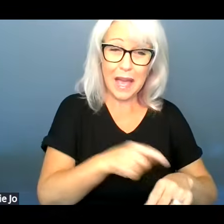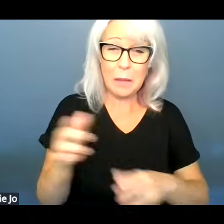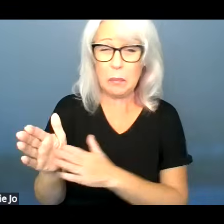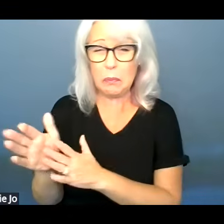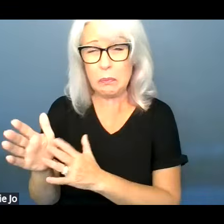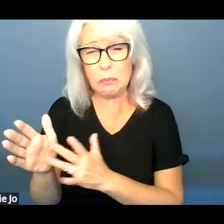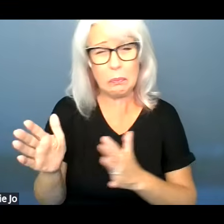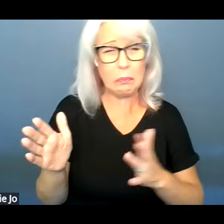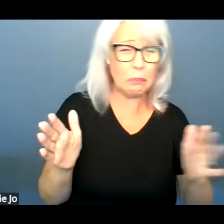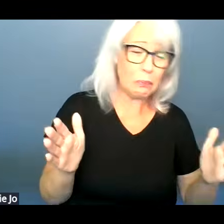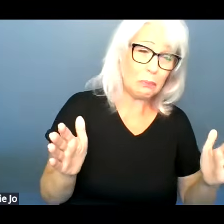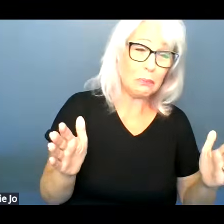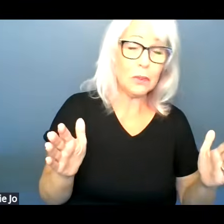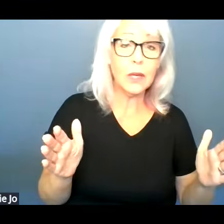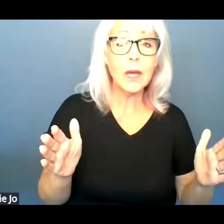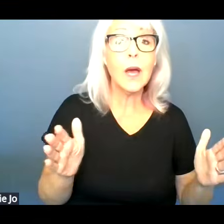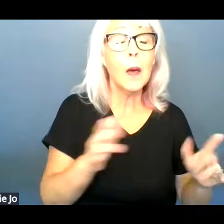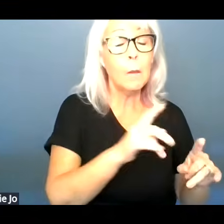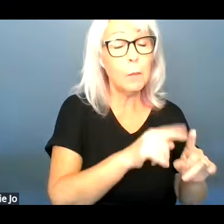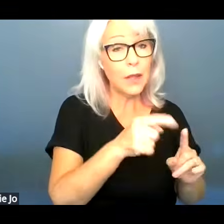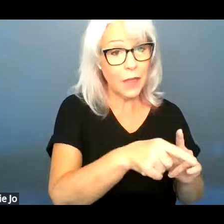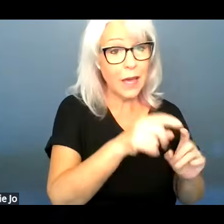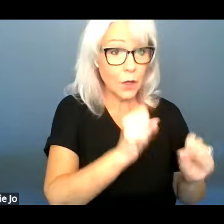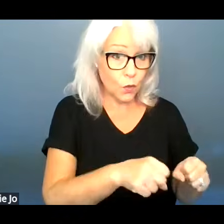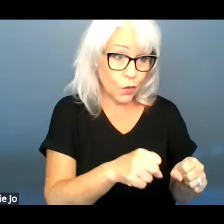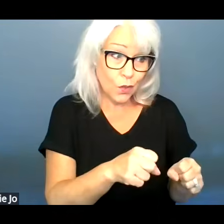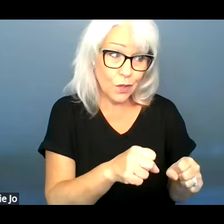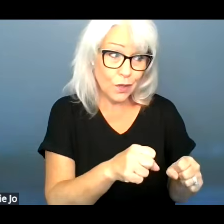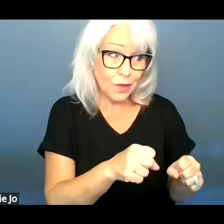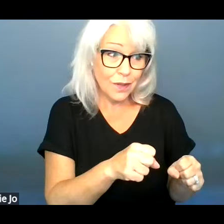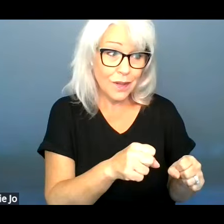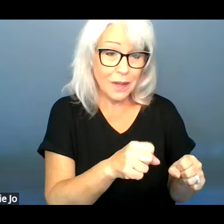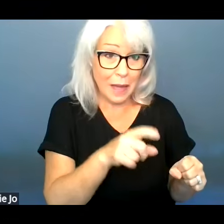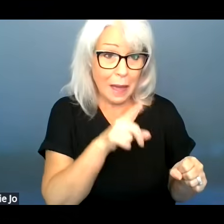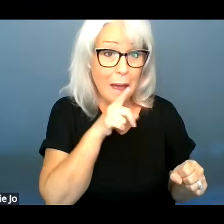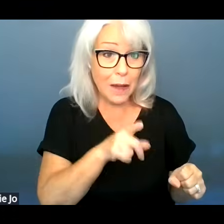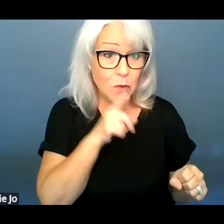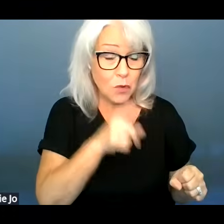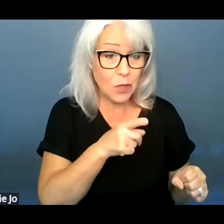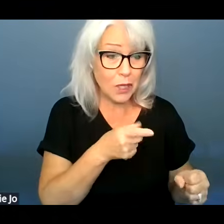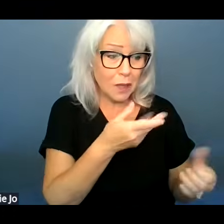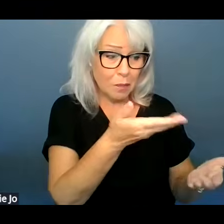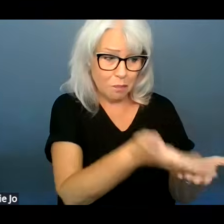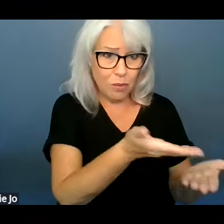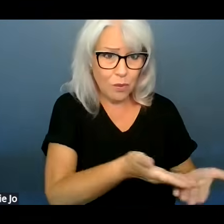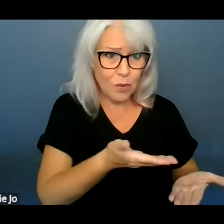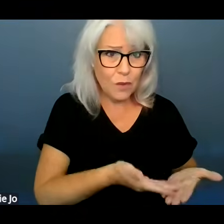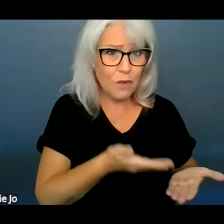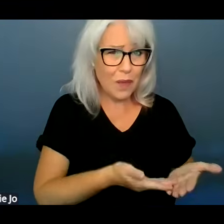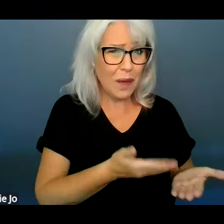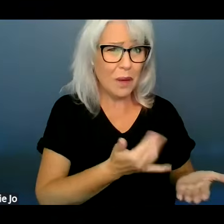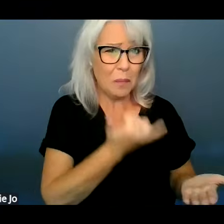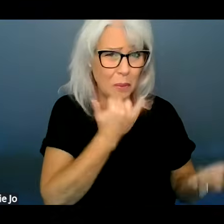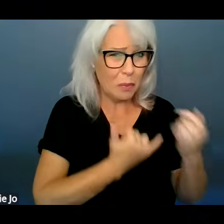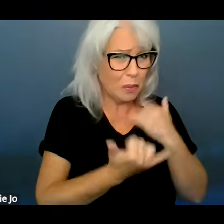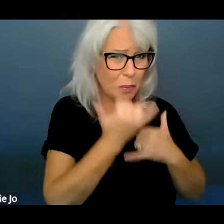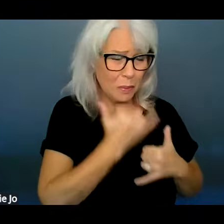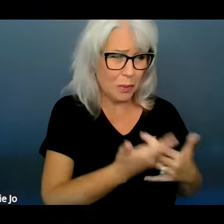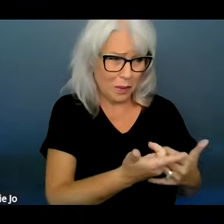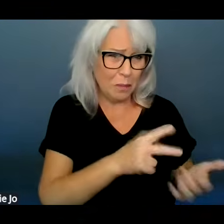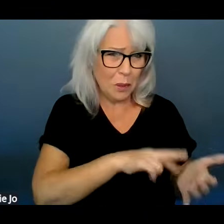towards the egregiousness of the actor in this case, not being